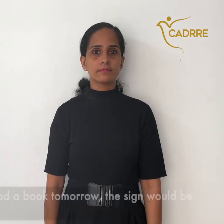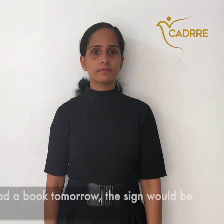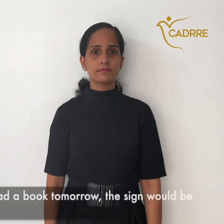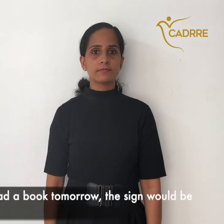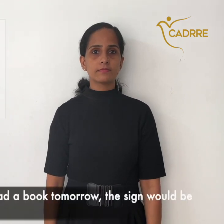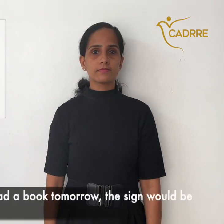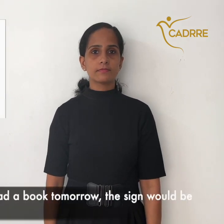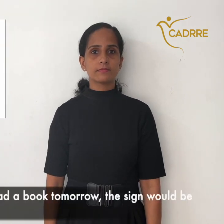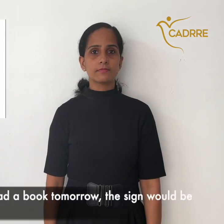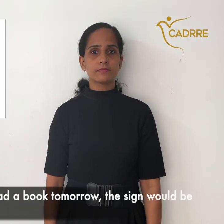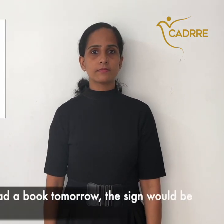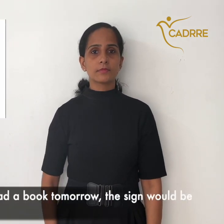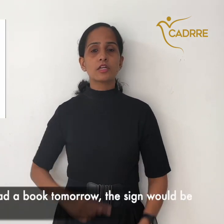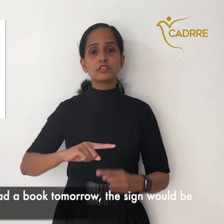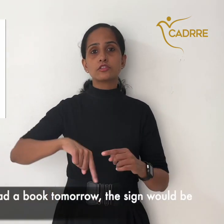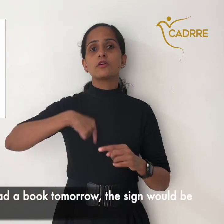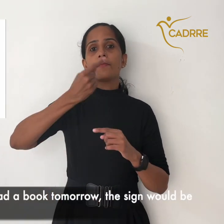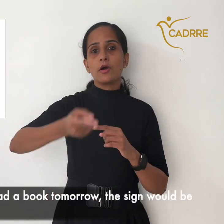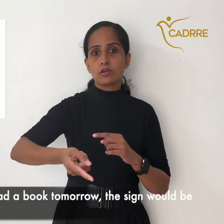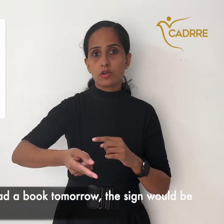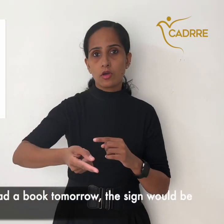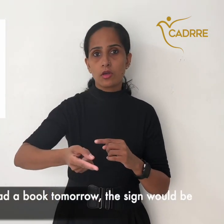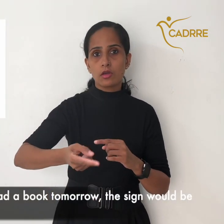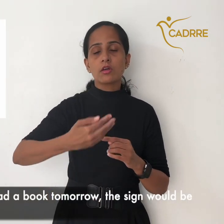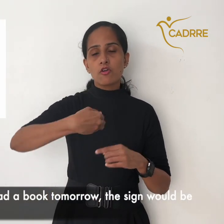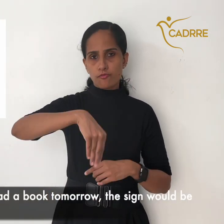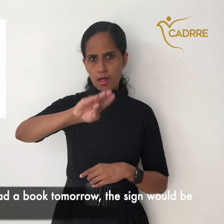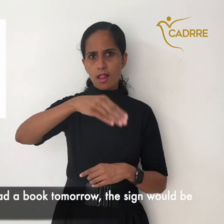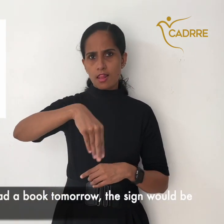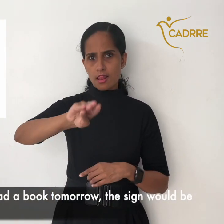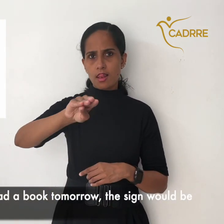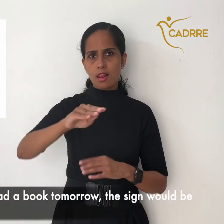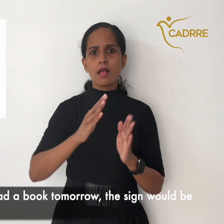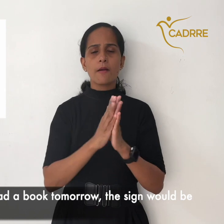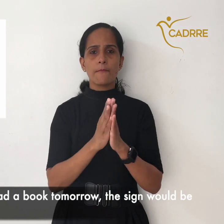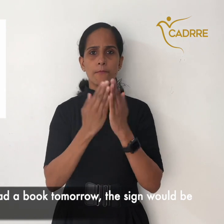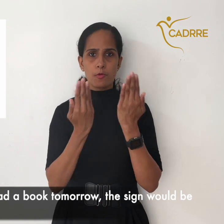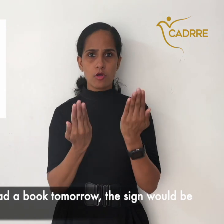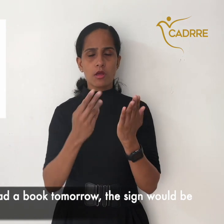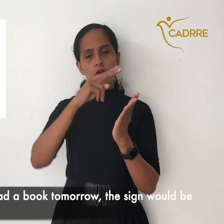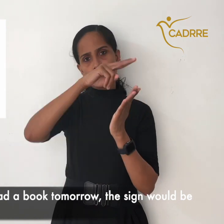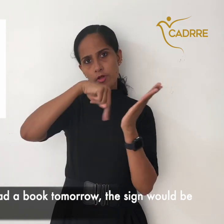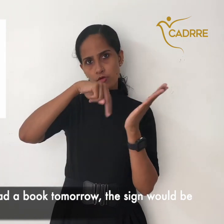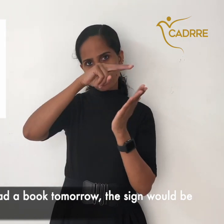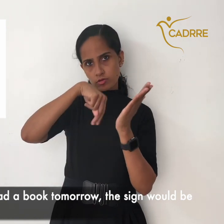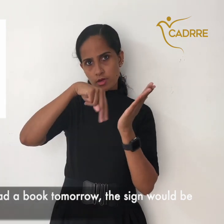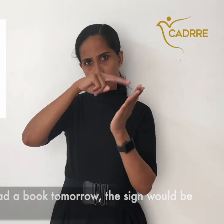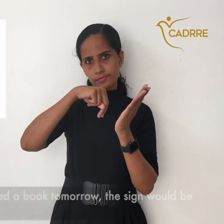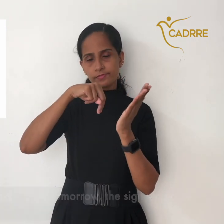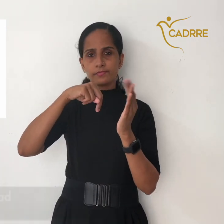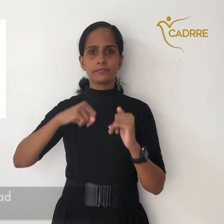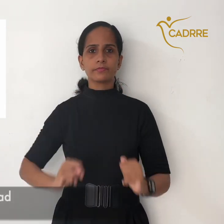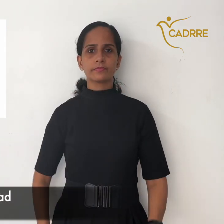For the future tense, I will read a book tomorrow. The sign would be